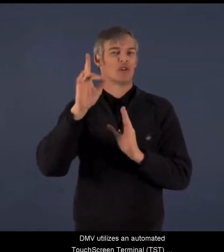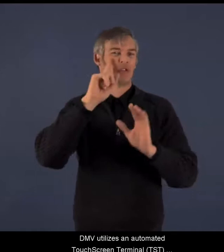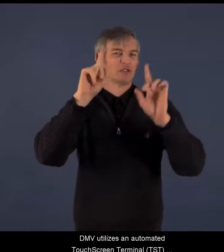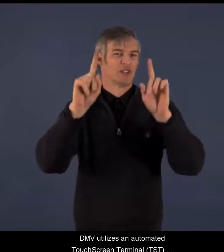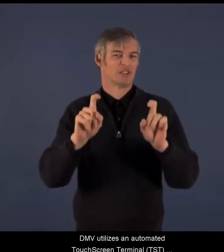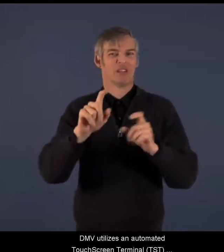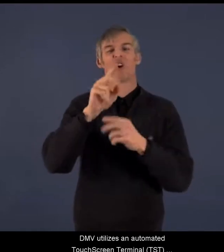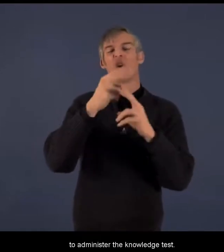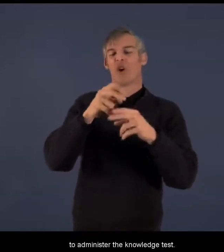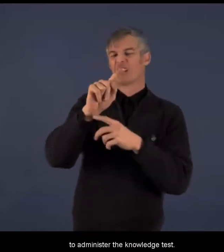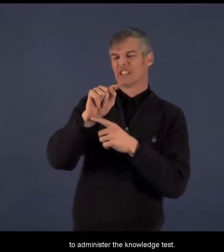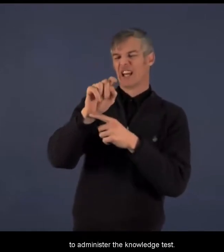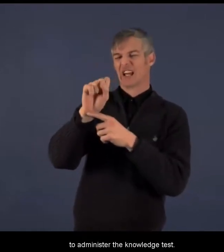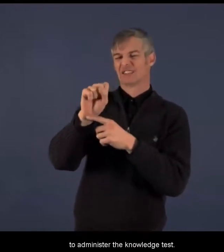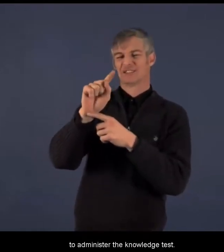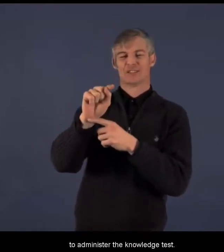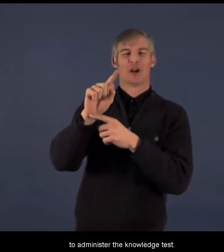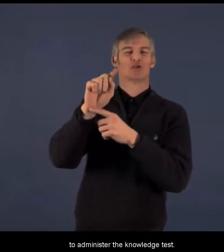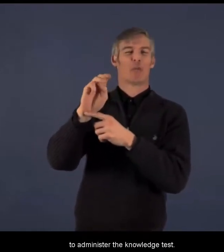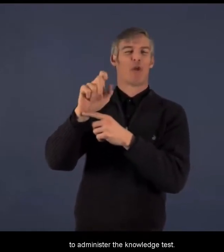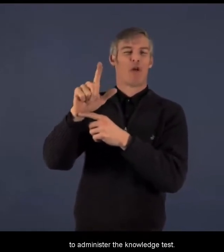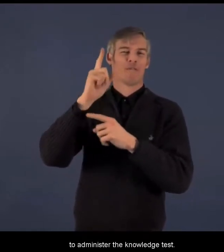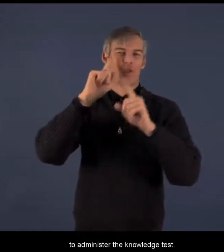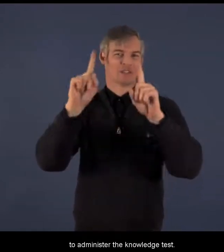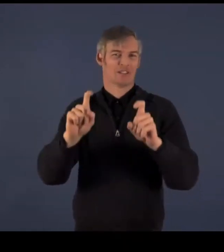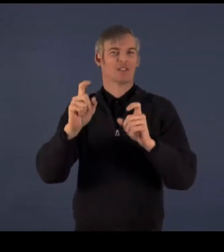touchscreen terminal for the test. It's called a TST